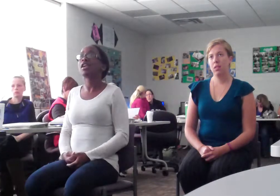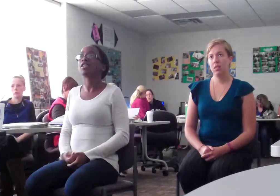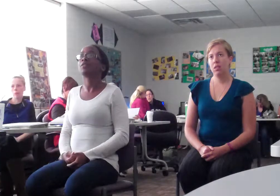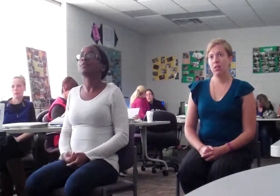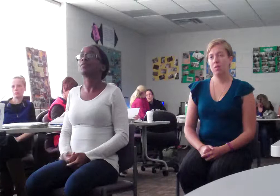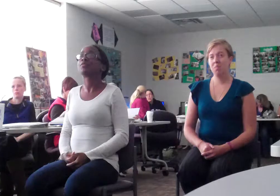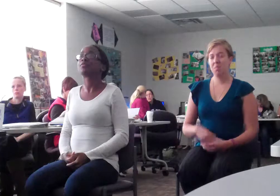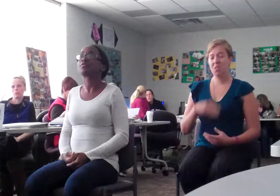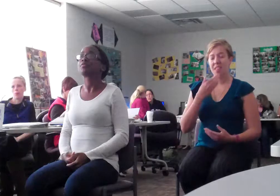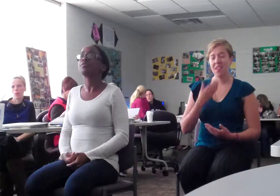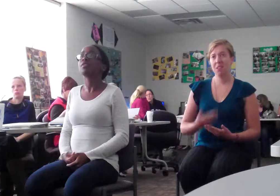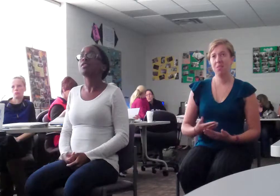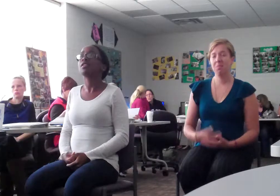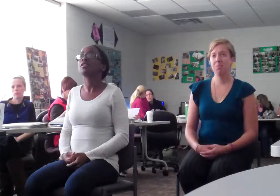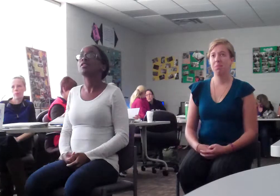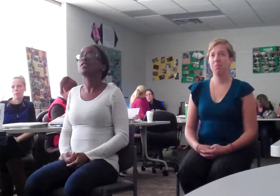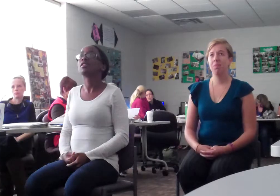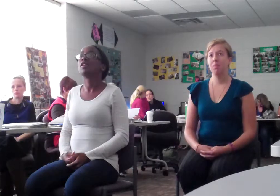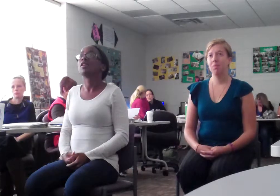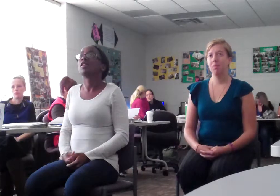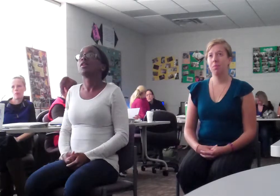Well, thank you.